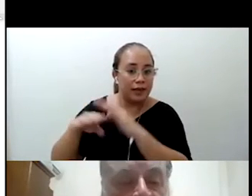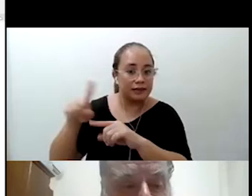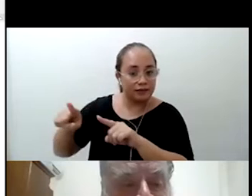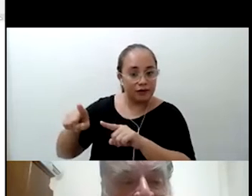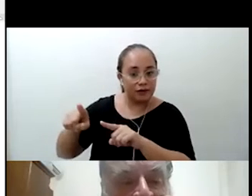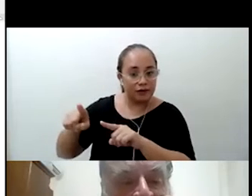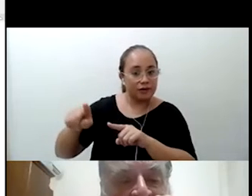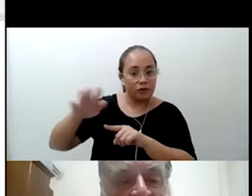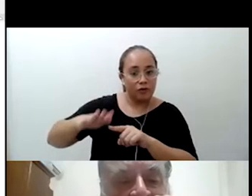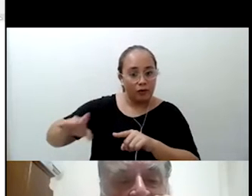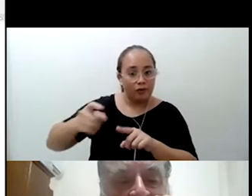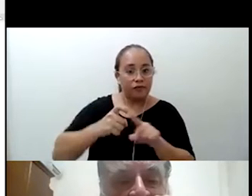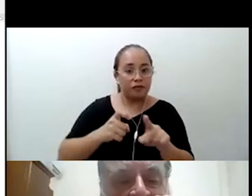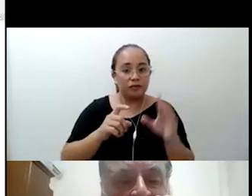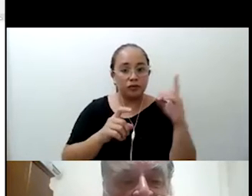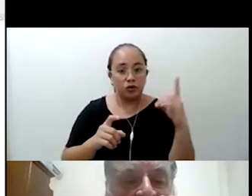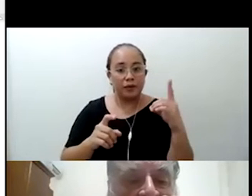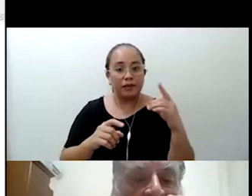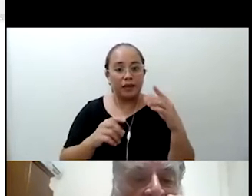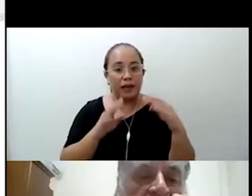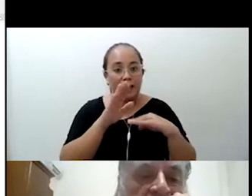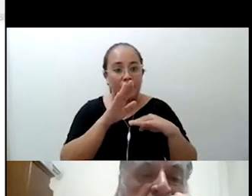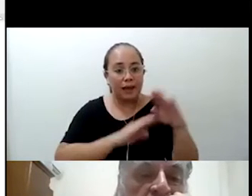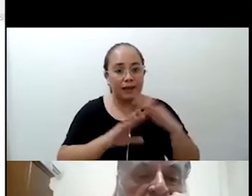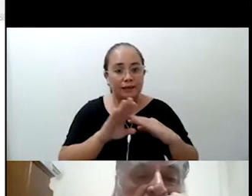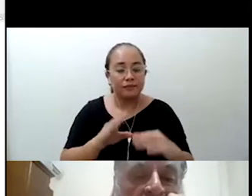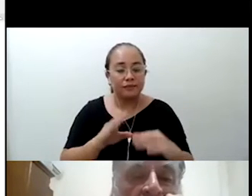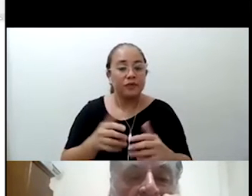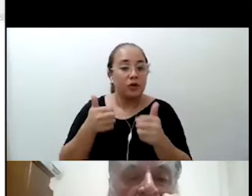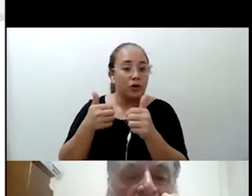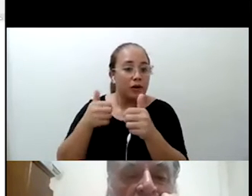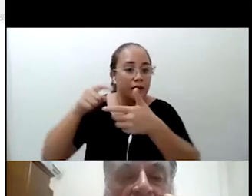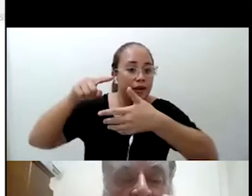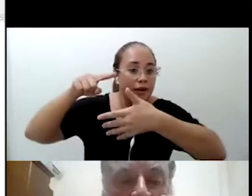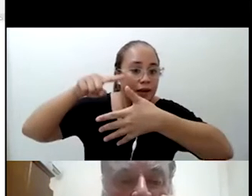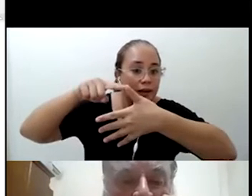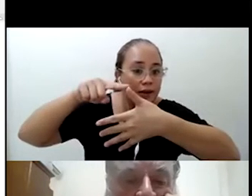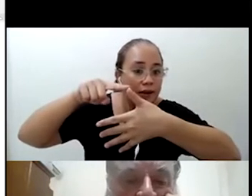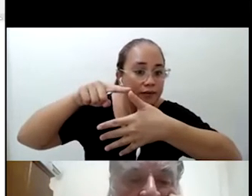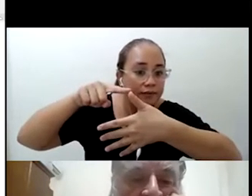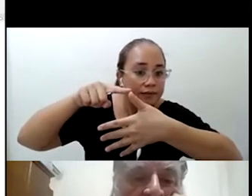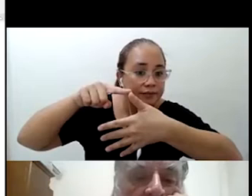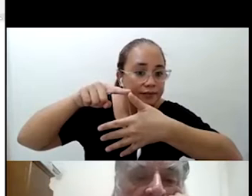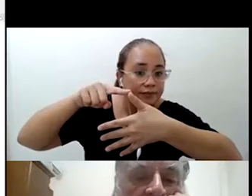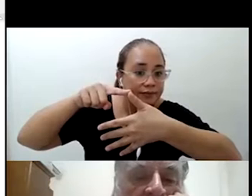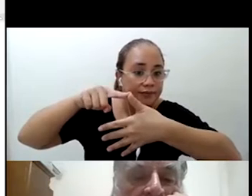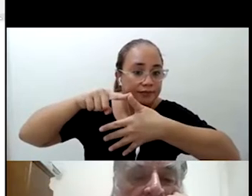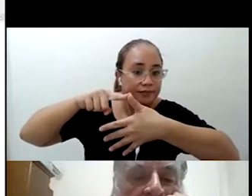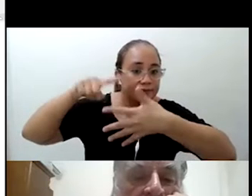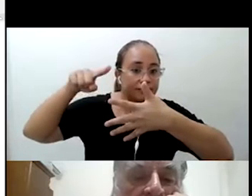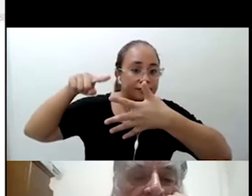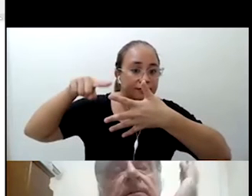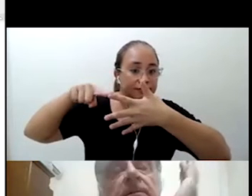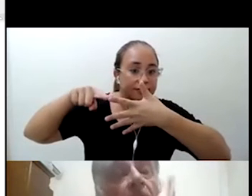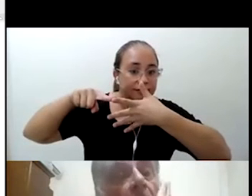hand, you follow Stokes' system of location arrangement. Start from the location of the dominant hand,